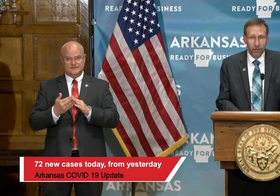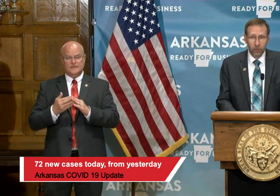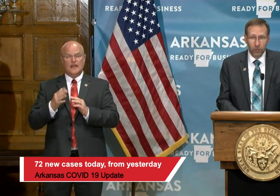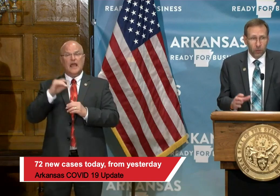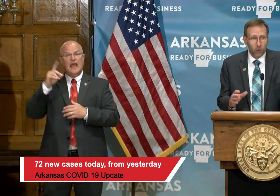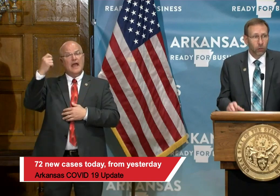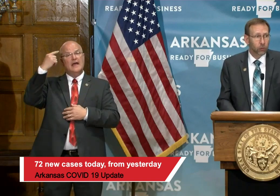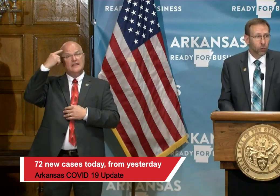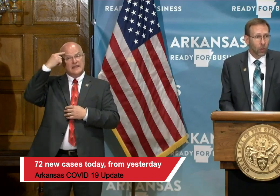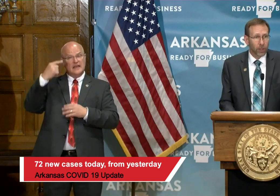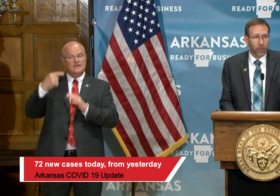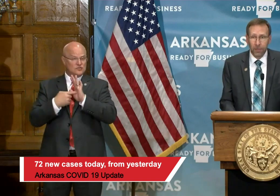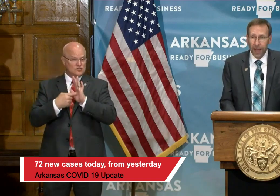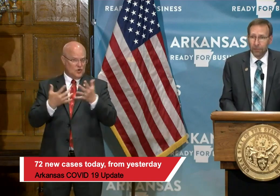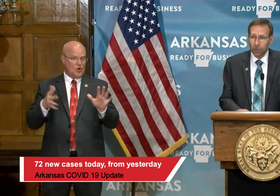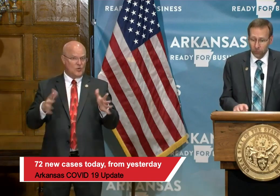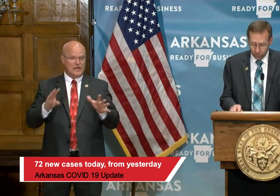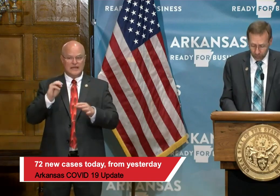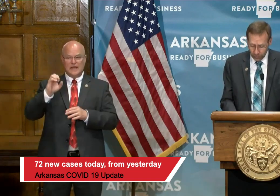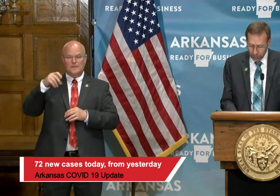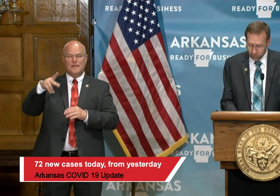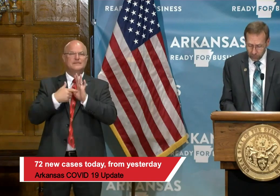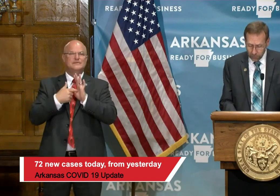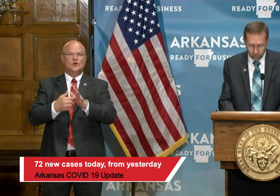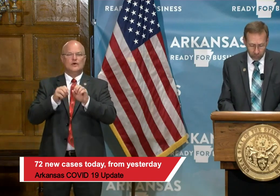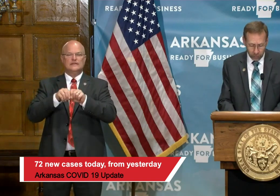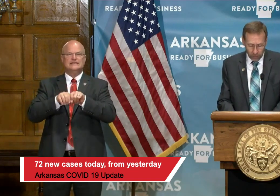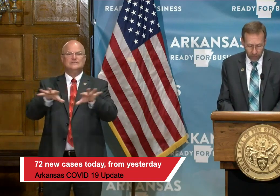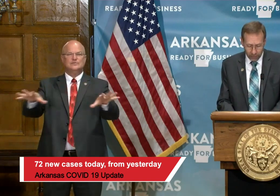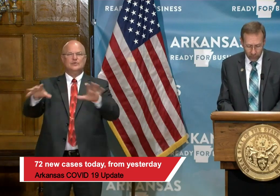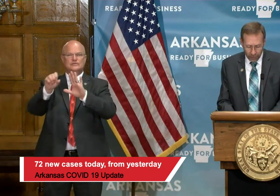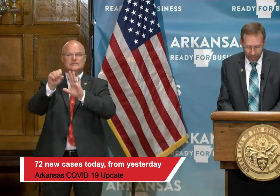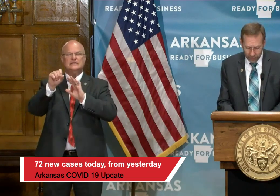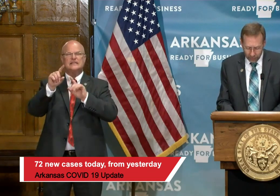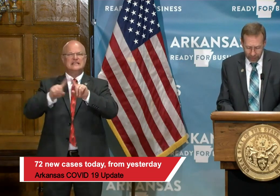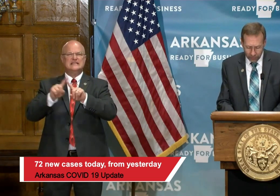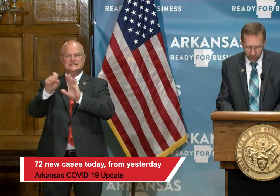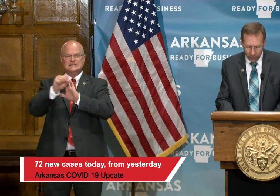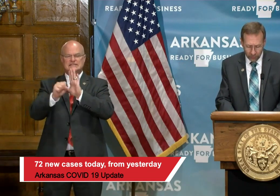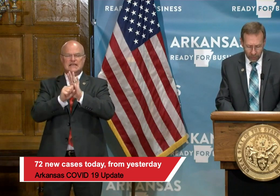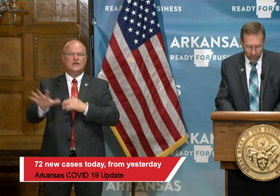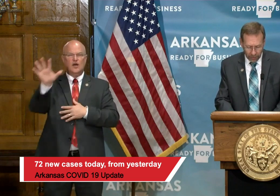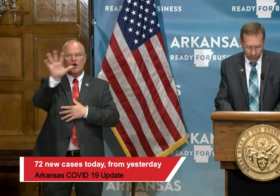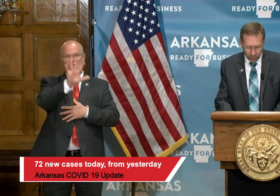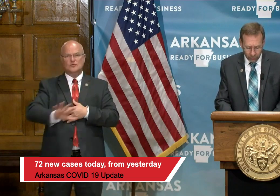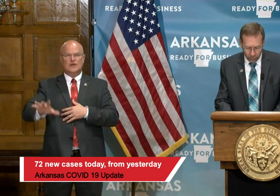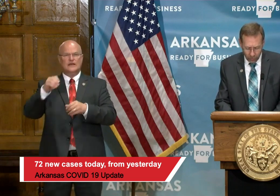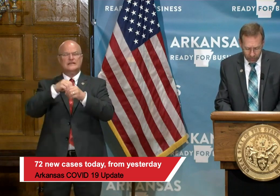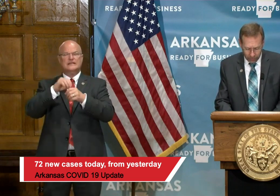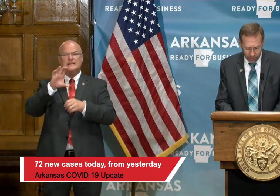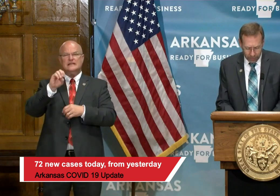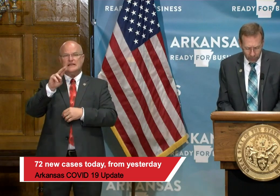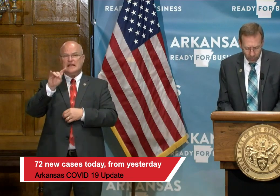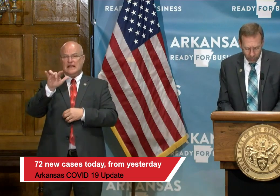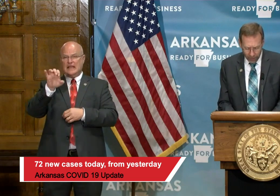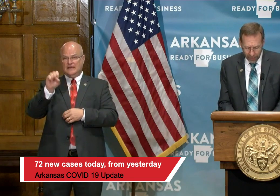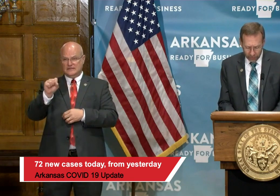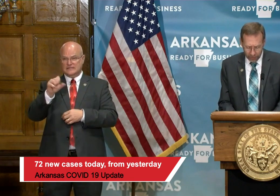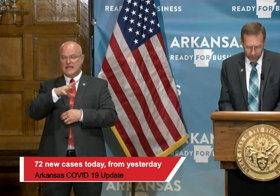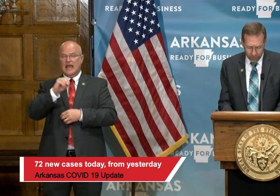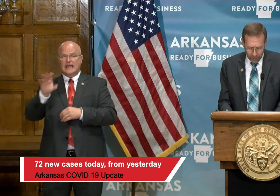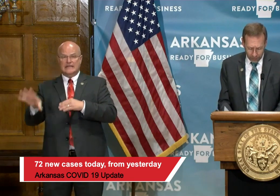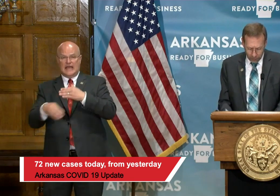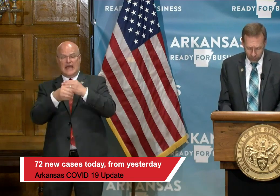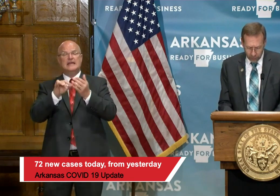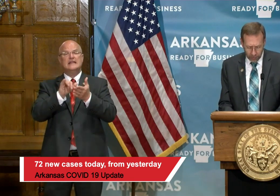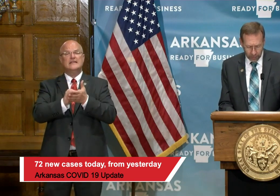And the Governor showed you already a map showing the distribution of those active cases. And just to build on